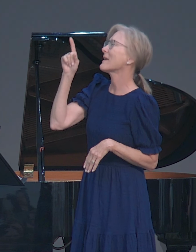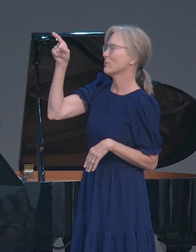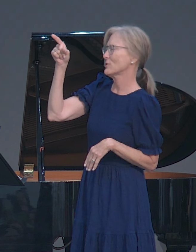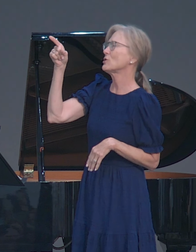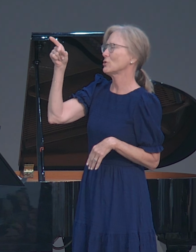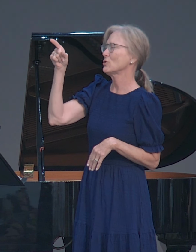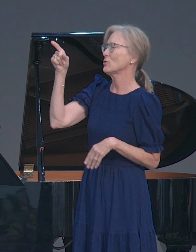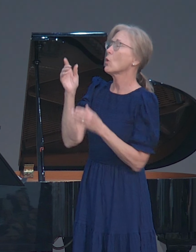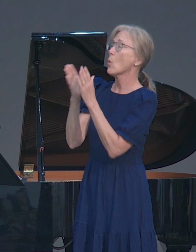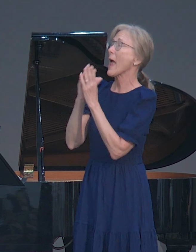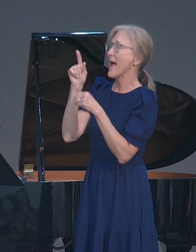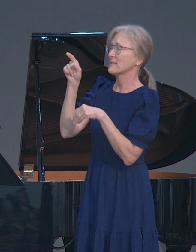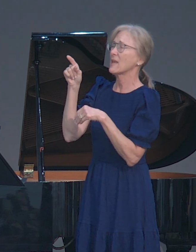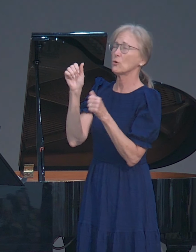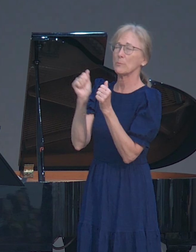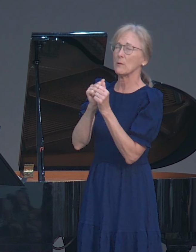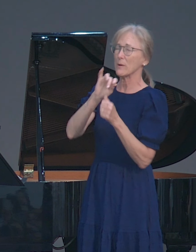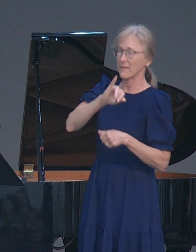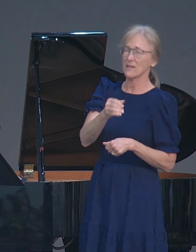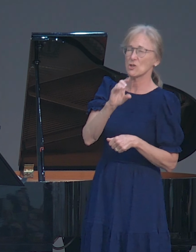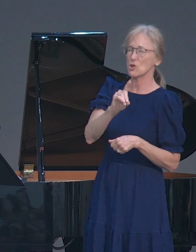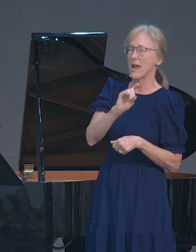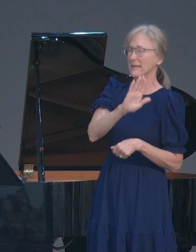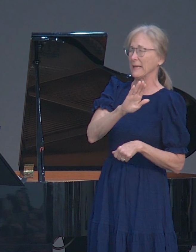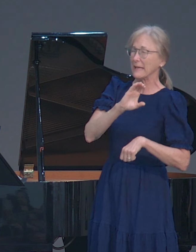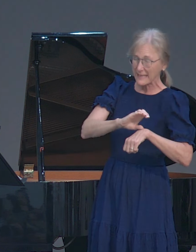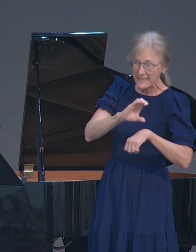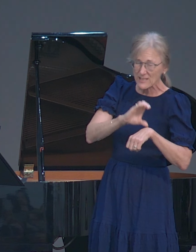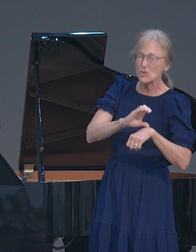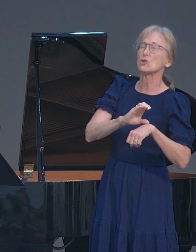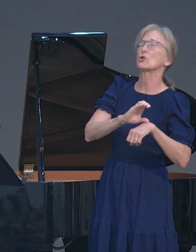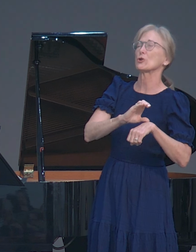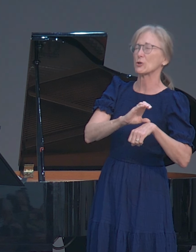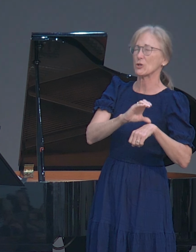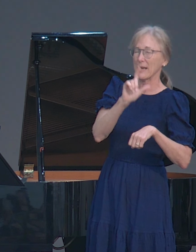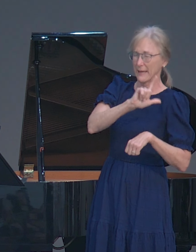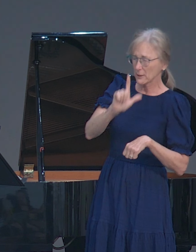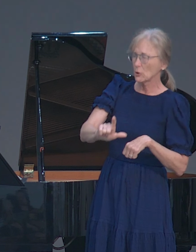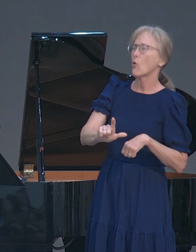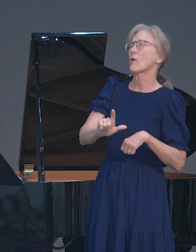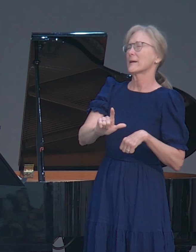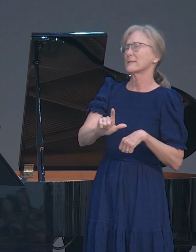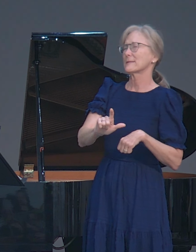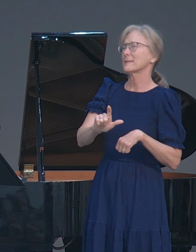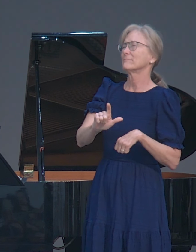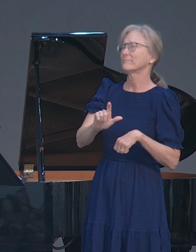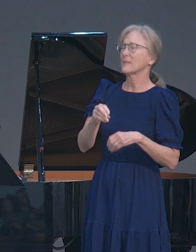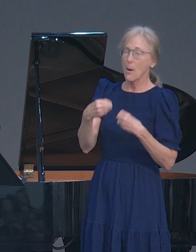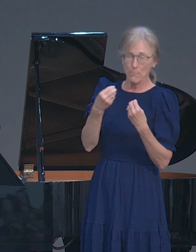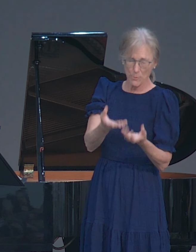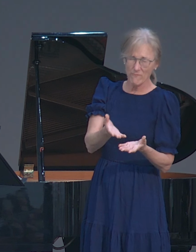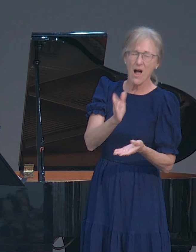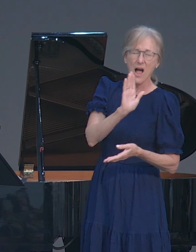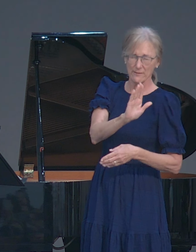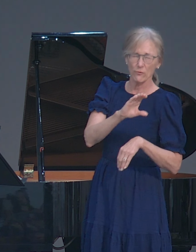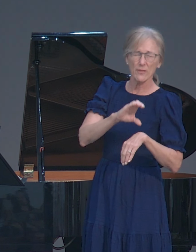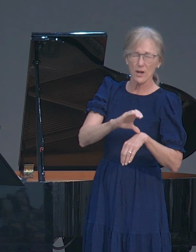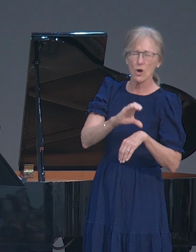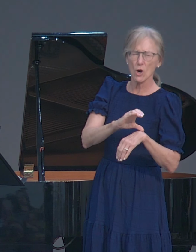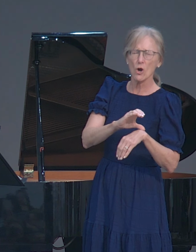with our sister church in Lawrence, Redemption Hill. Please be with Pastor JD and Pastor Stephen as they lead the congregation this